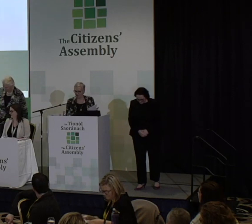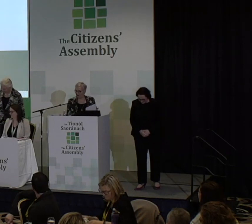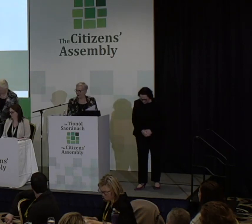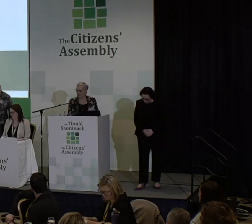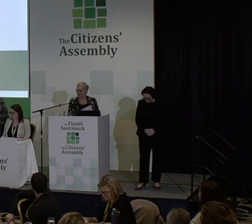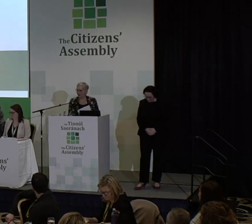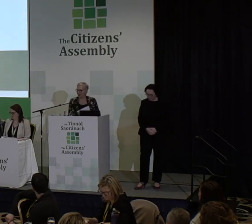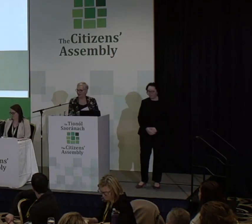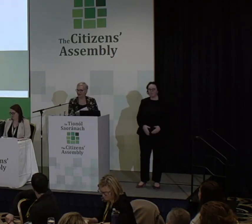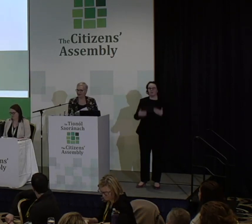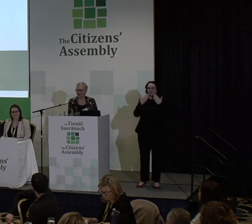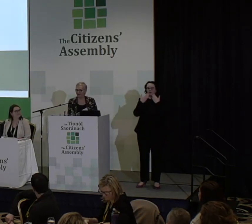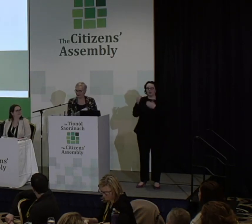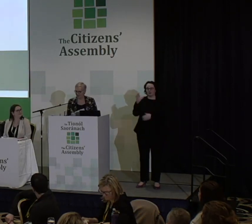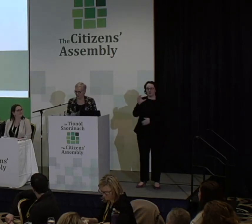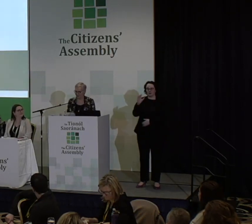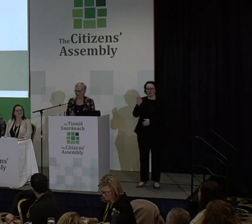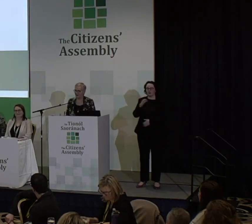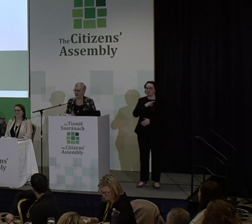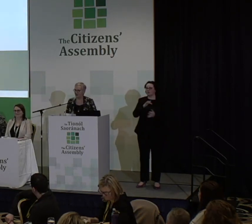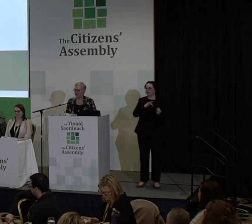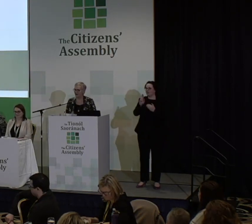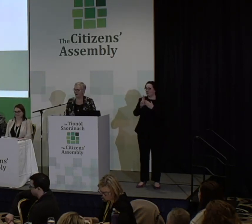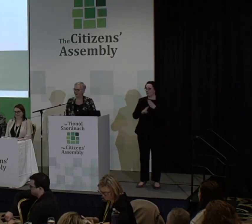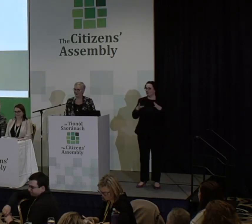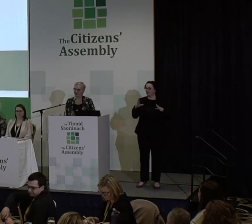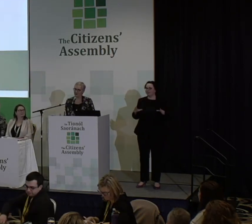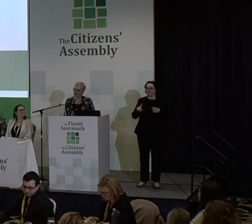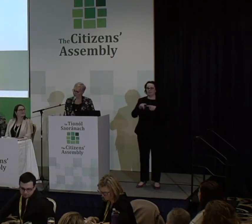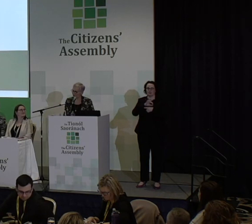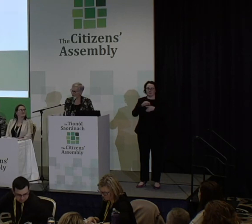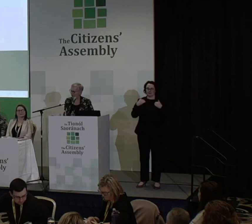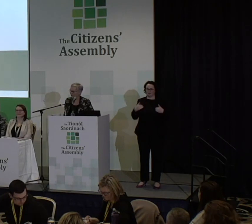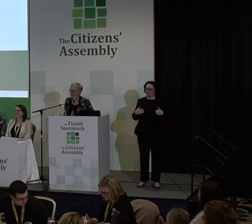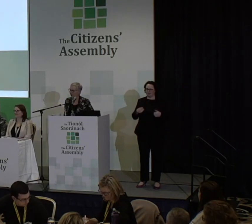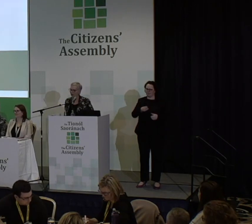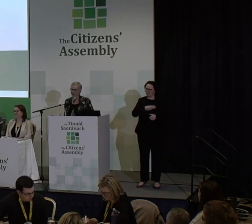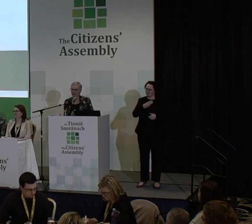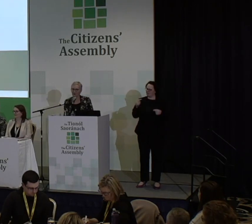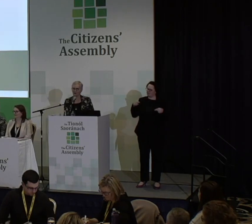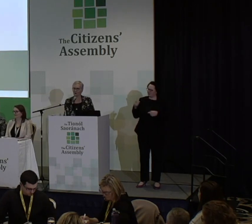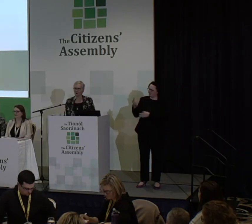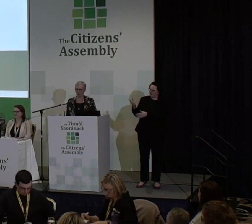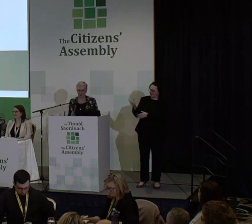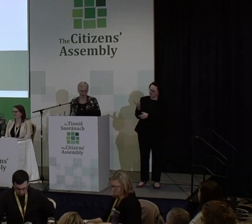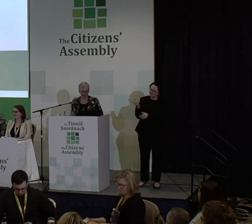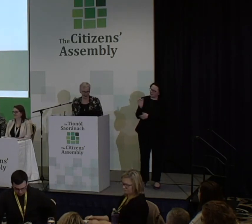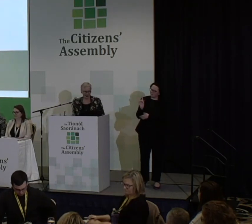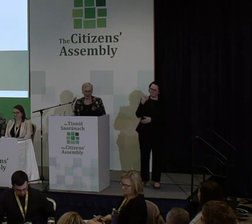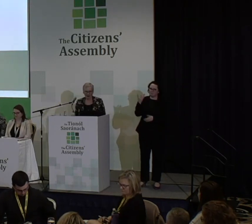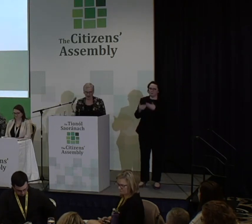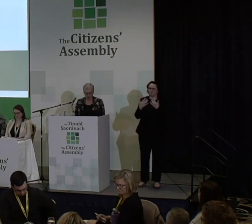Thank you, Catherine, and good afternoon, ladies and gentlemen. It's a great pleasure for me to have been asked to talk to you